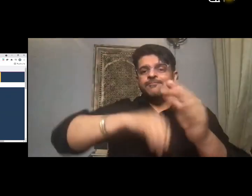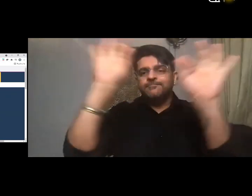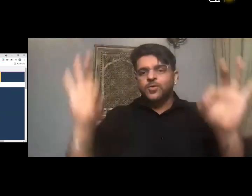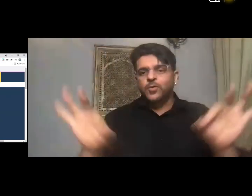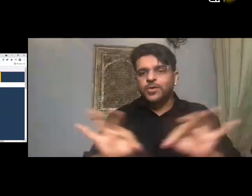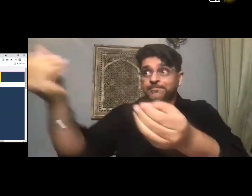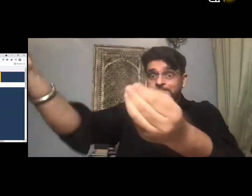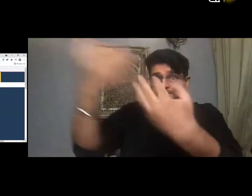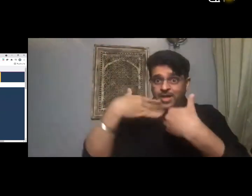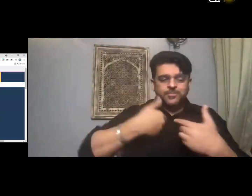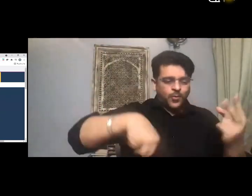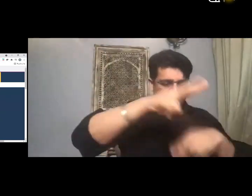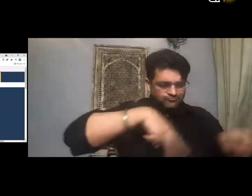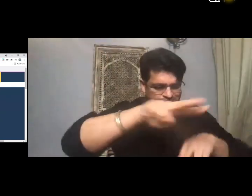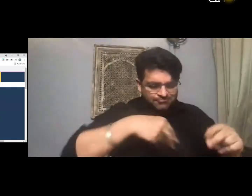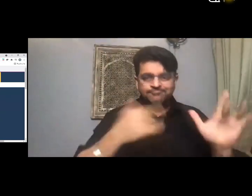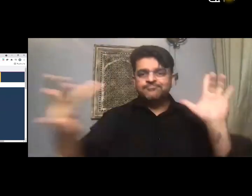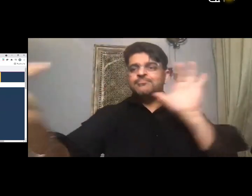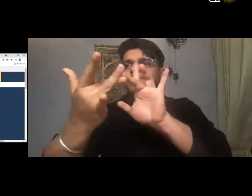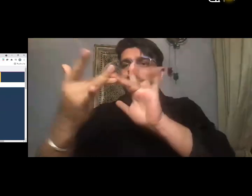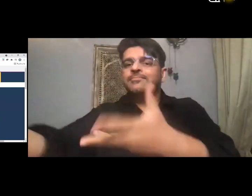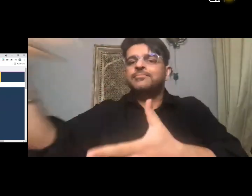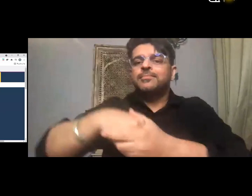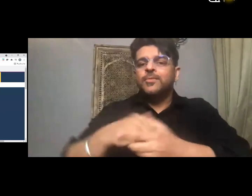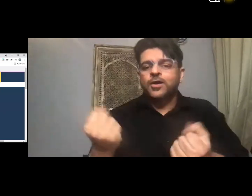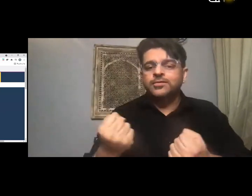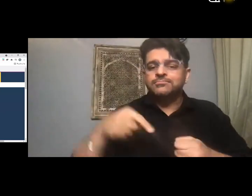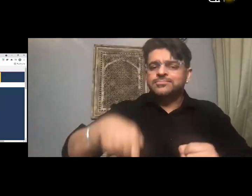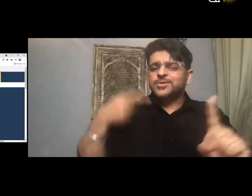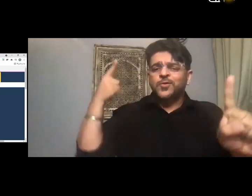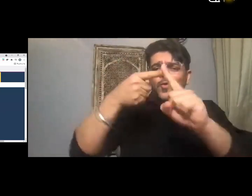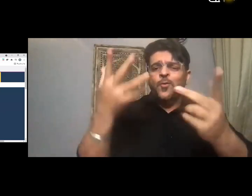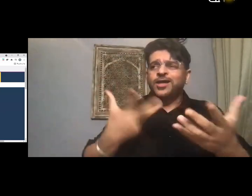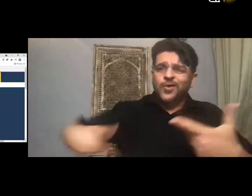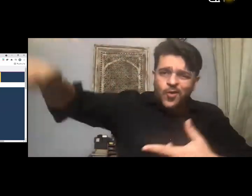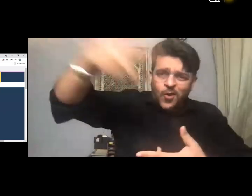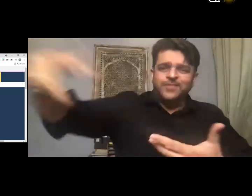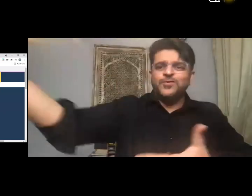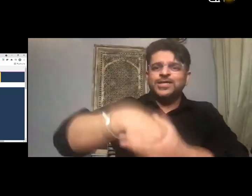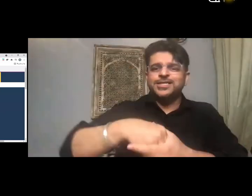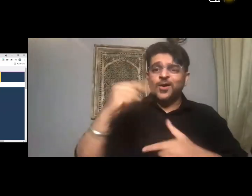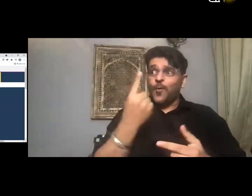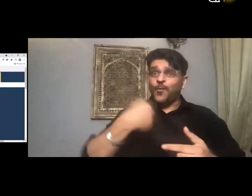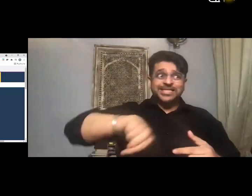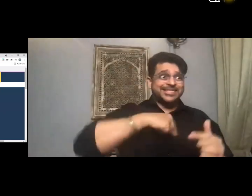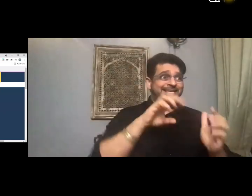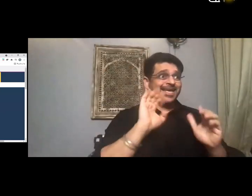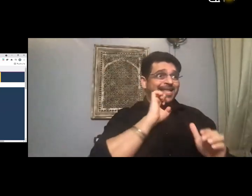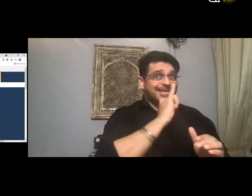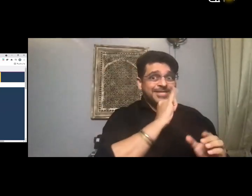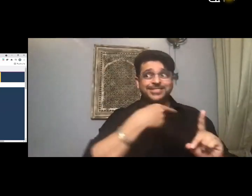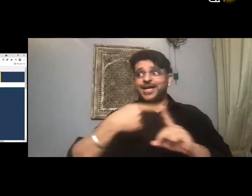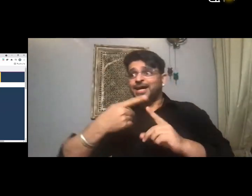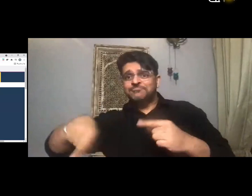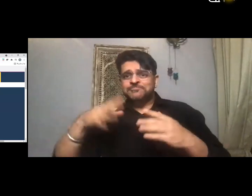for, just click, fill the form, and that will come to us. We'll evaluate it and get in touch with you. So that's the goal. All of you all being a part